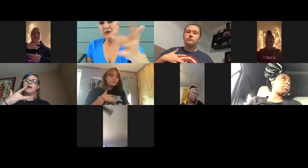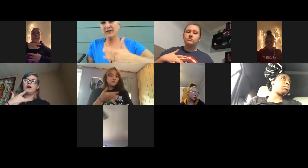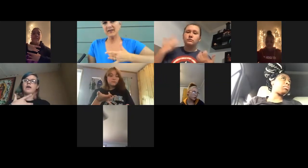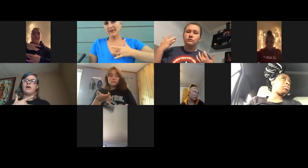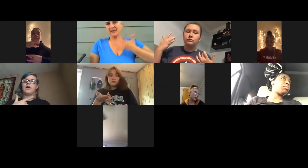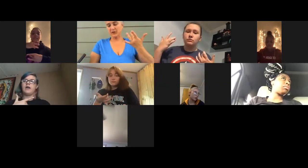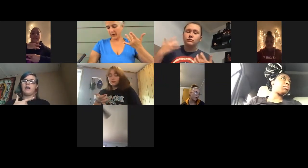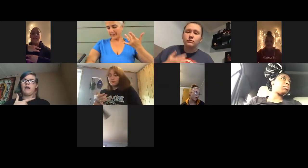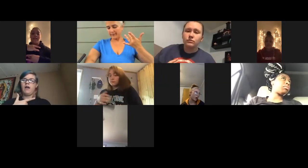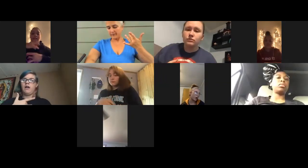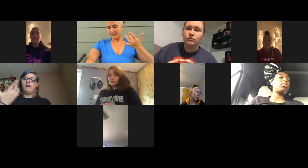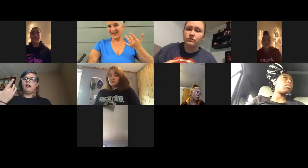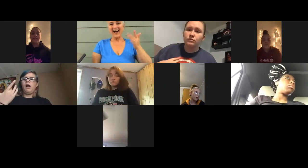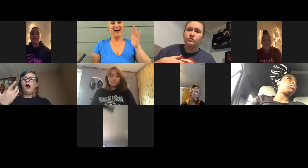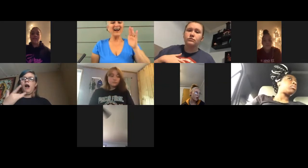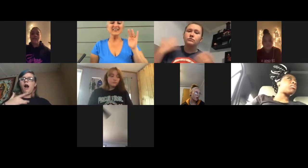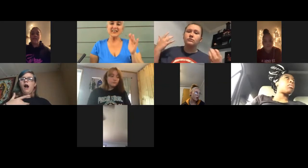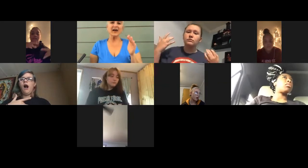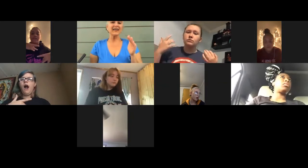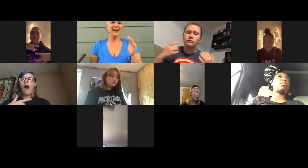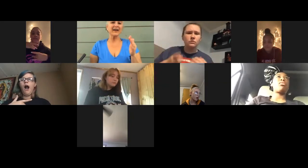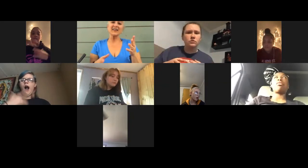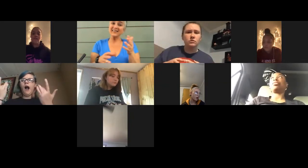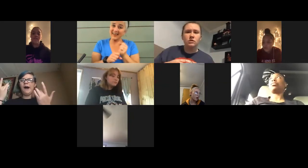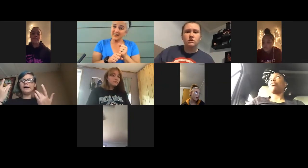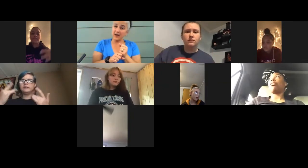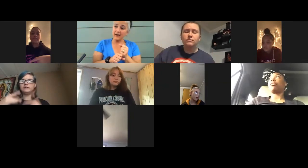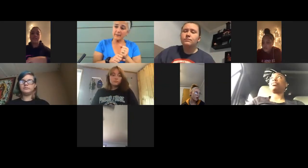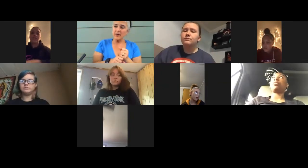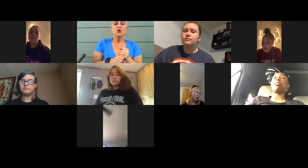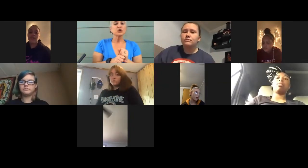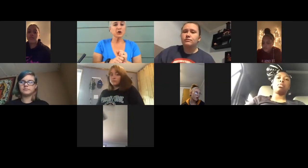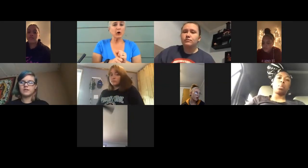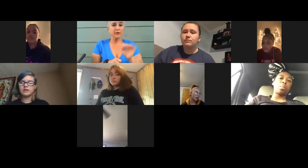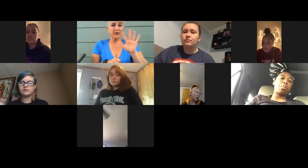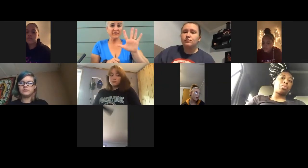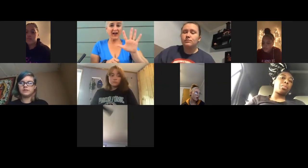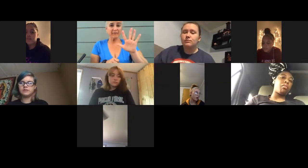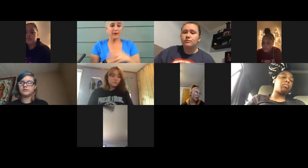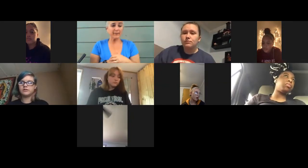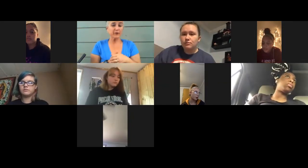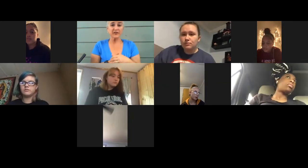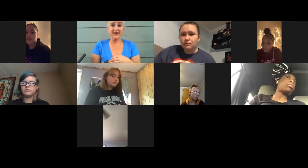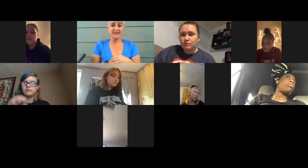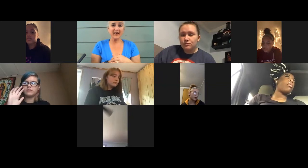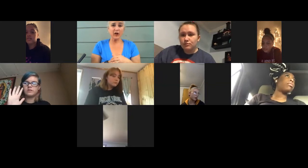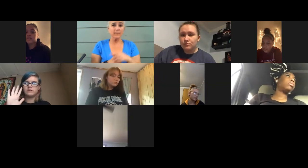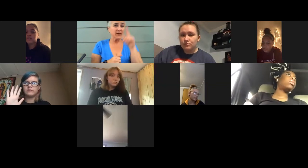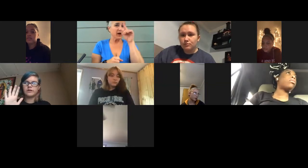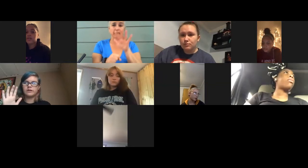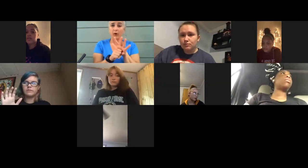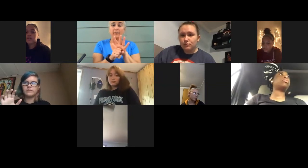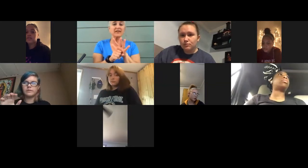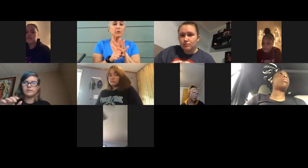the hand motion, it's coming this way. I did not take the time to go over the 5 parameters of